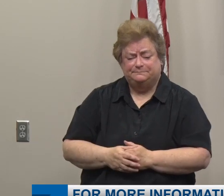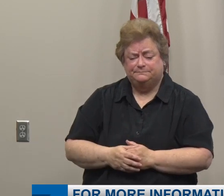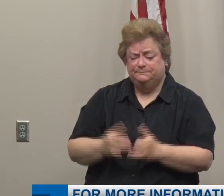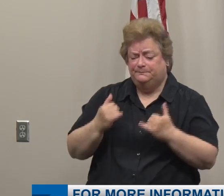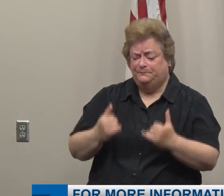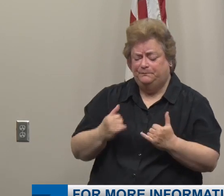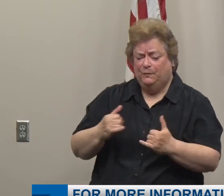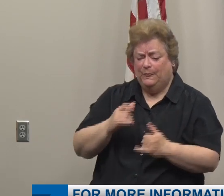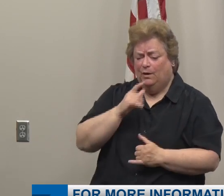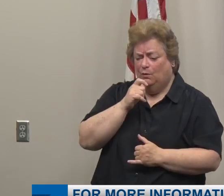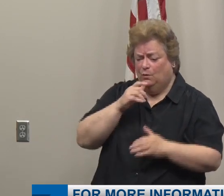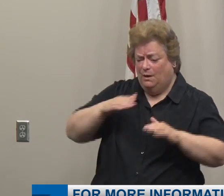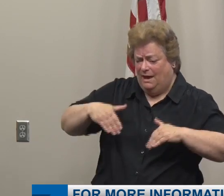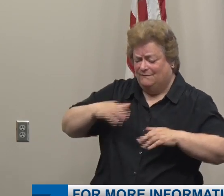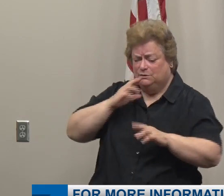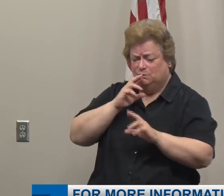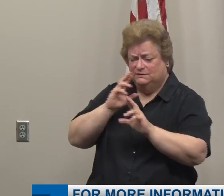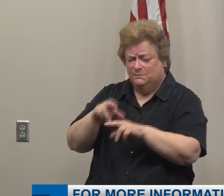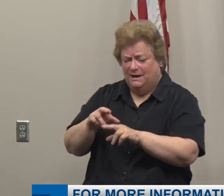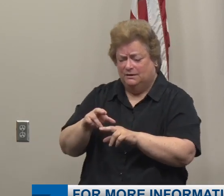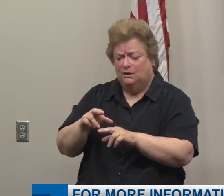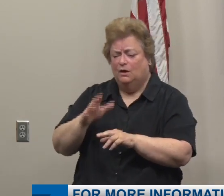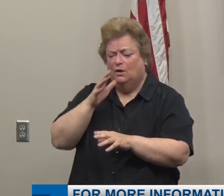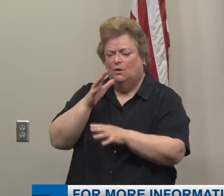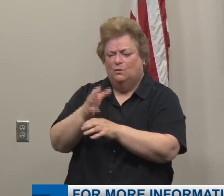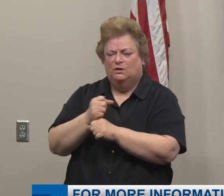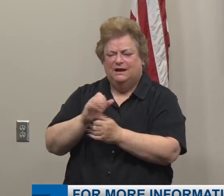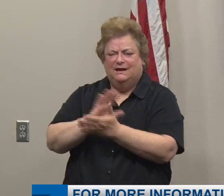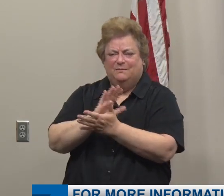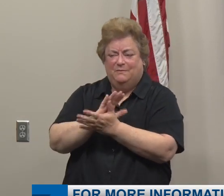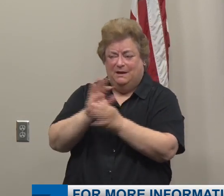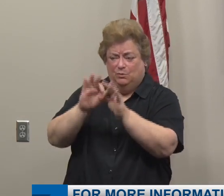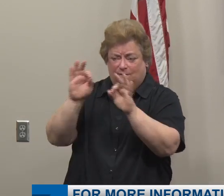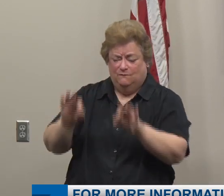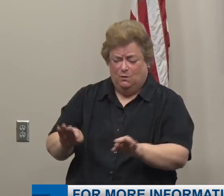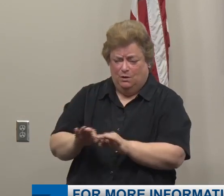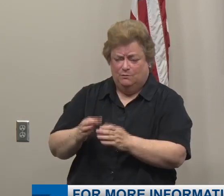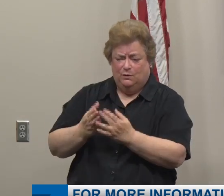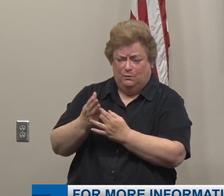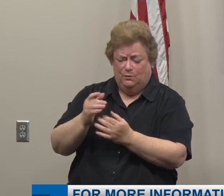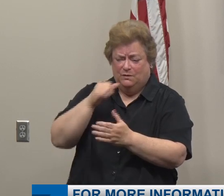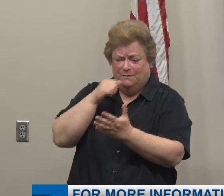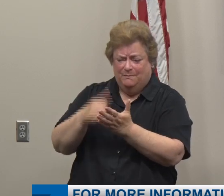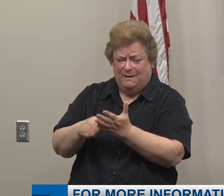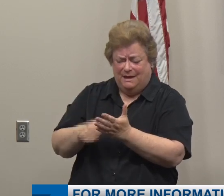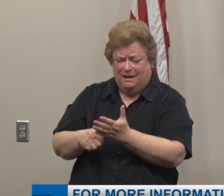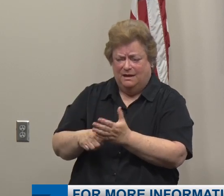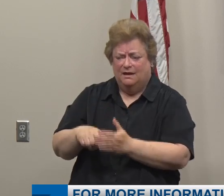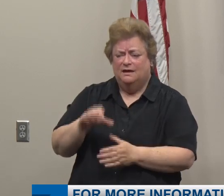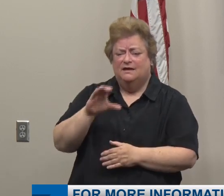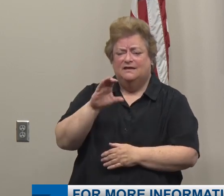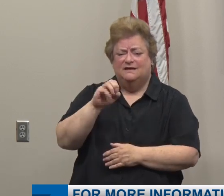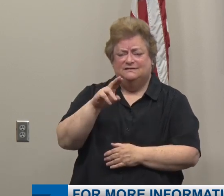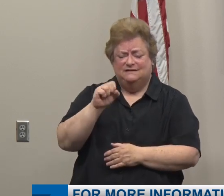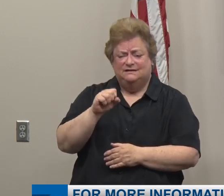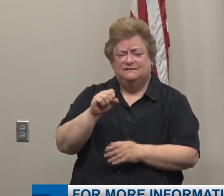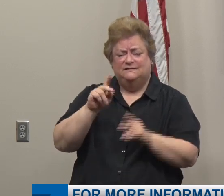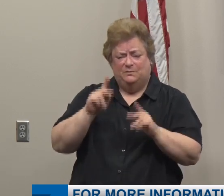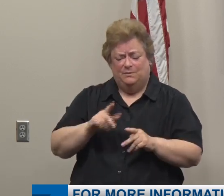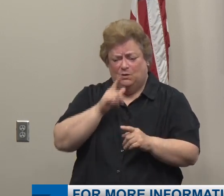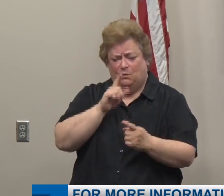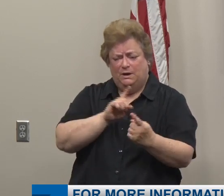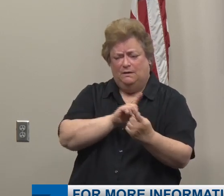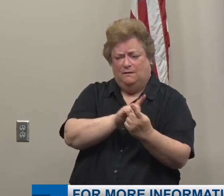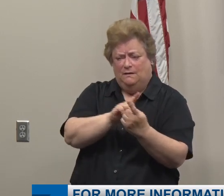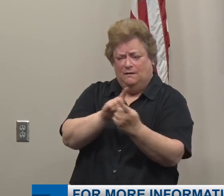who have not responded to the census yet will be receiving a paper form by mail census workers will begin canvassing neighborhoods door-to-door